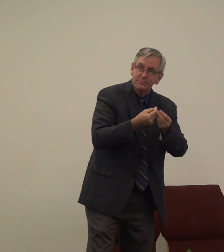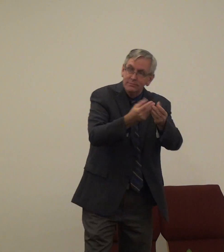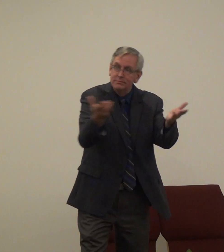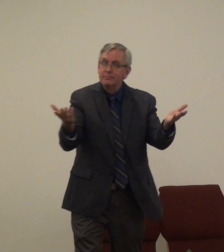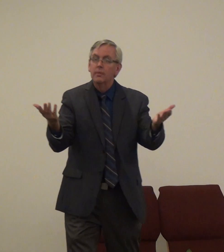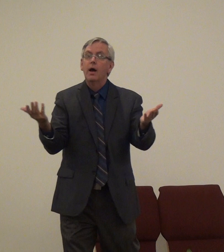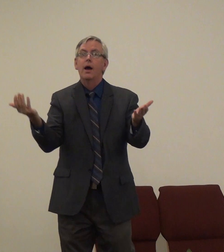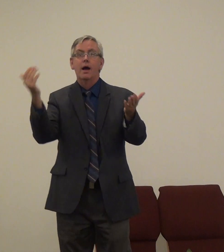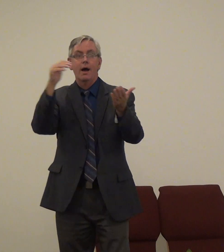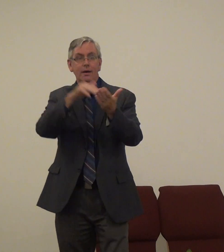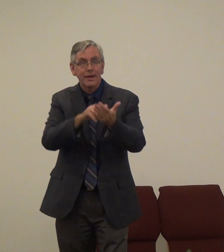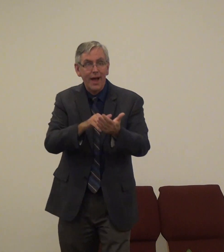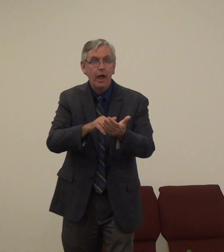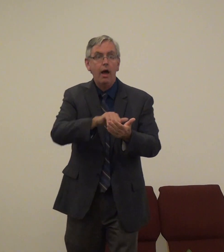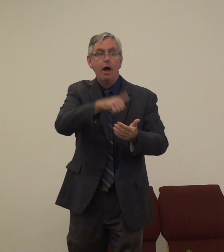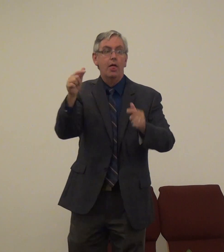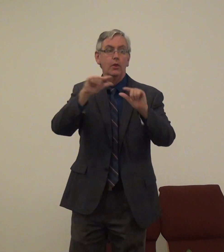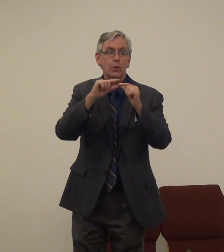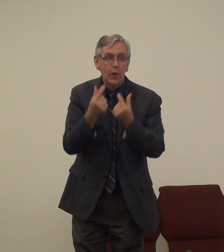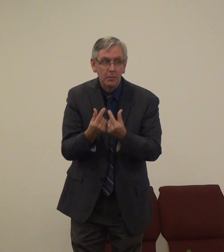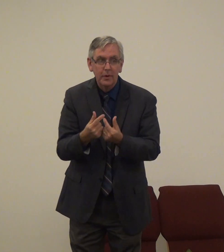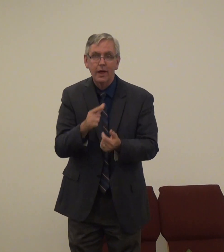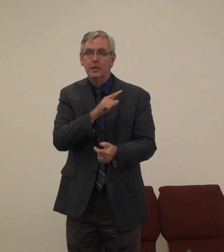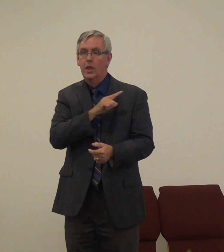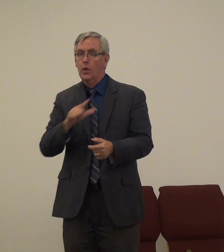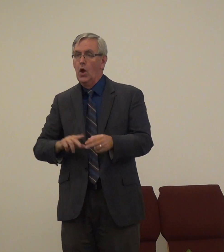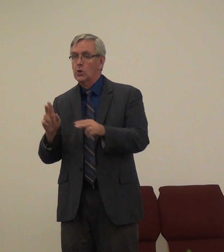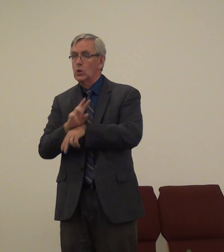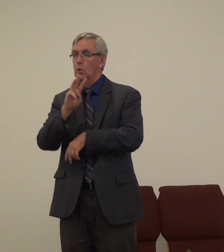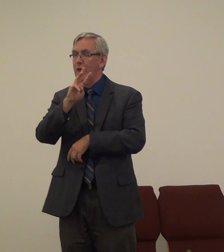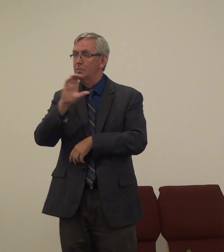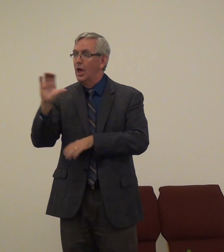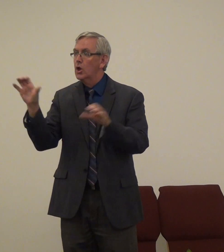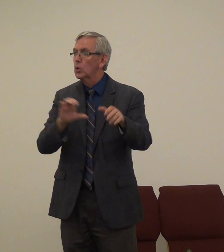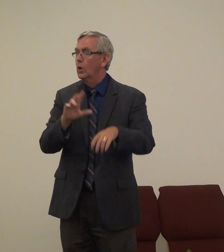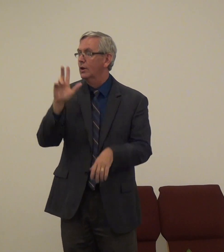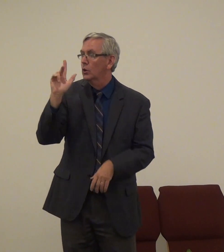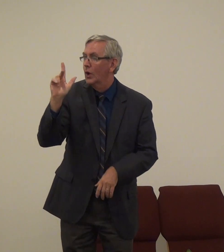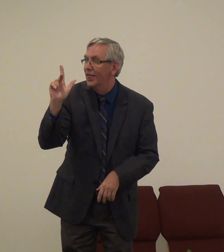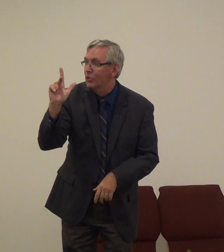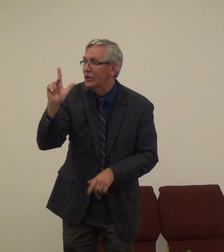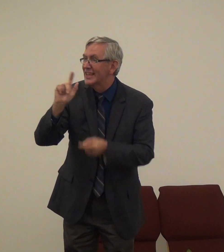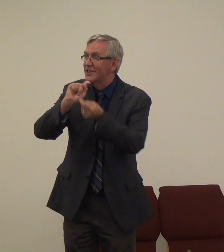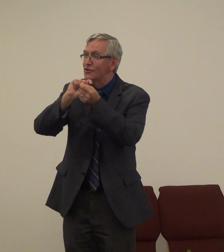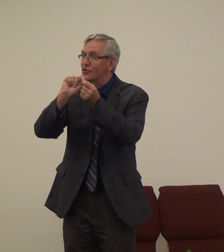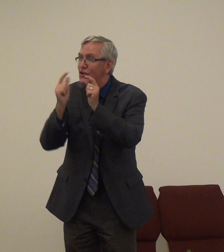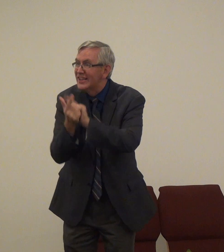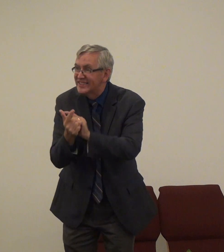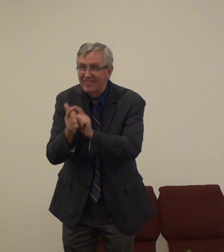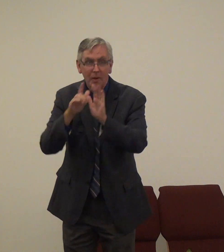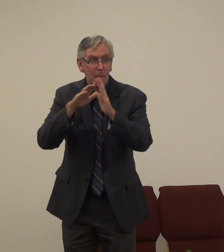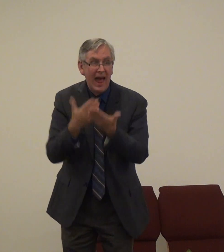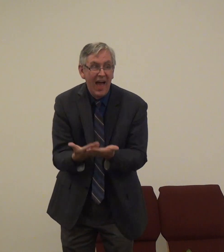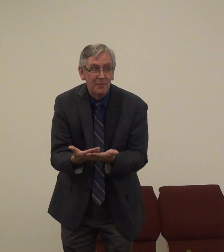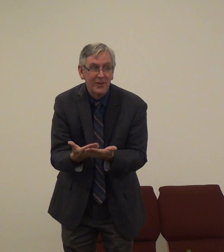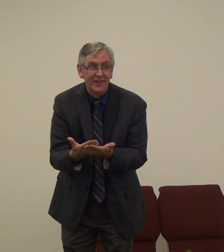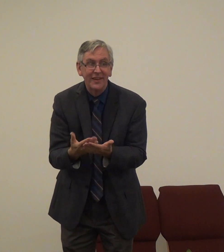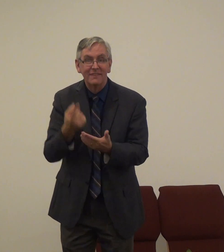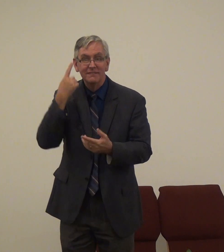and he translated it for those people. And then another group, and the Lord used William Carey to make 23 language translations